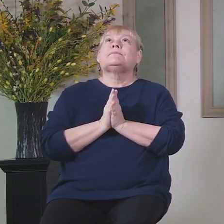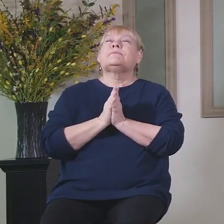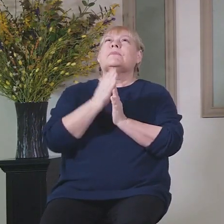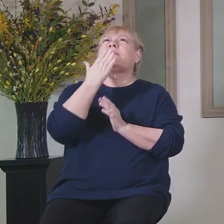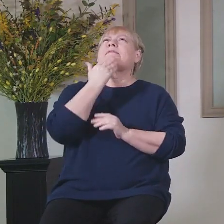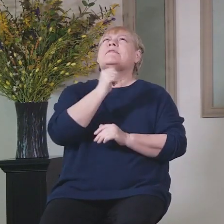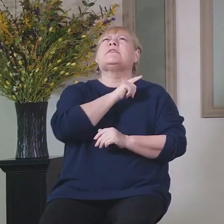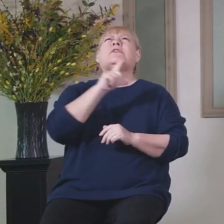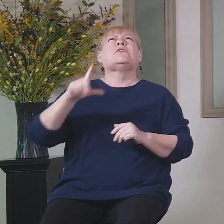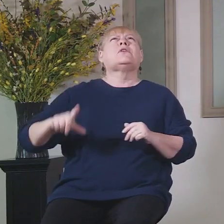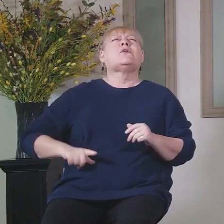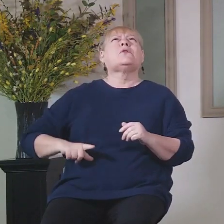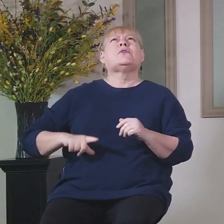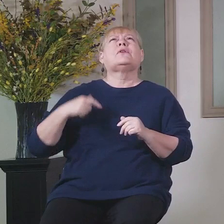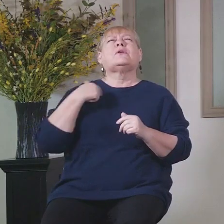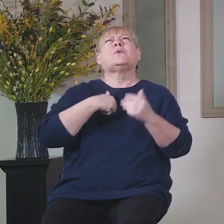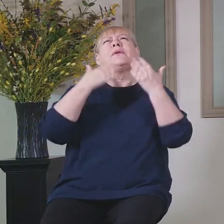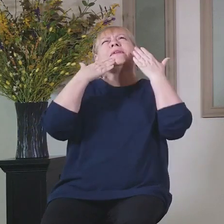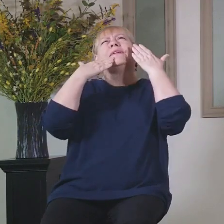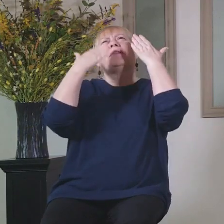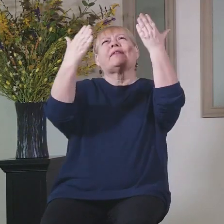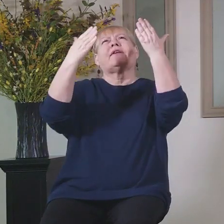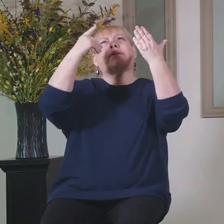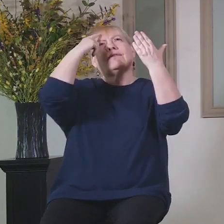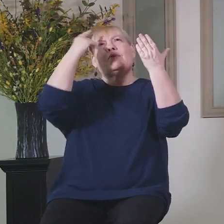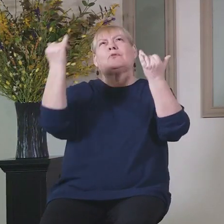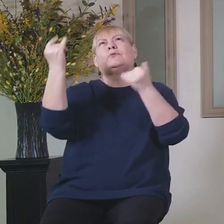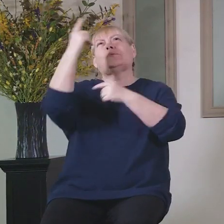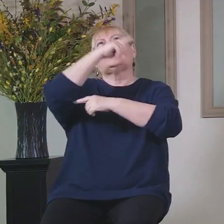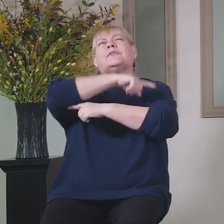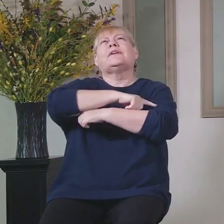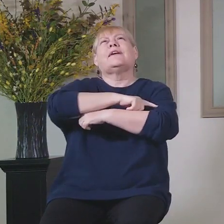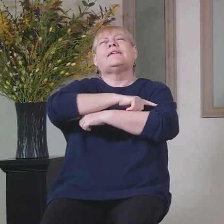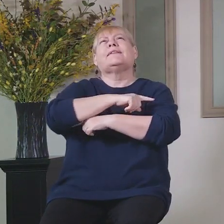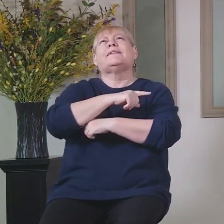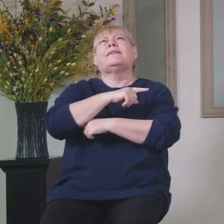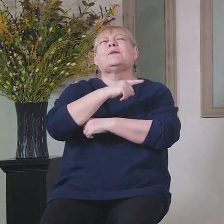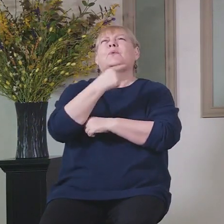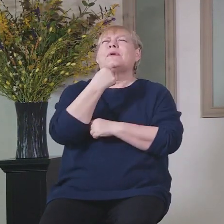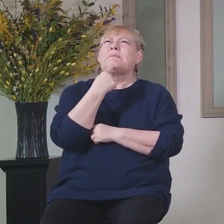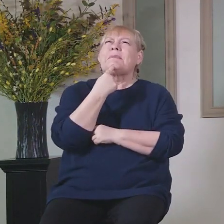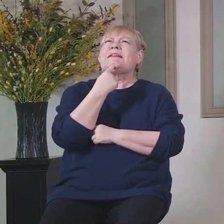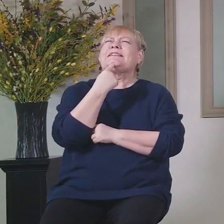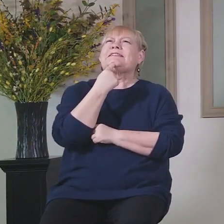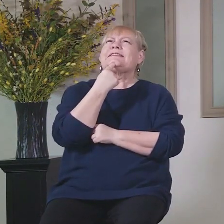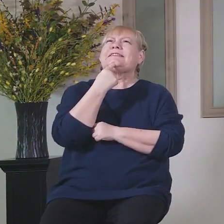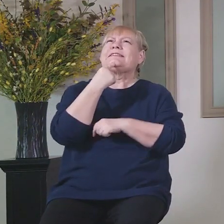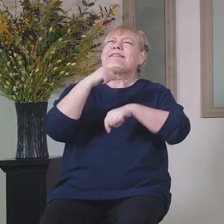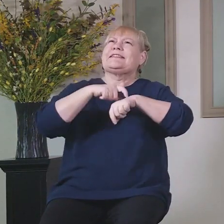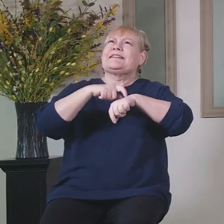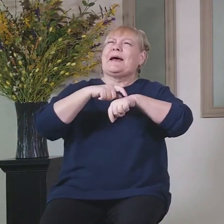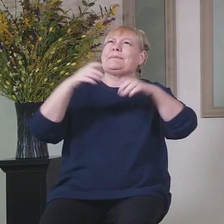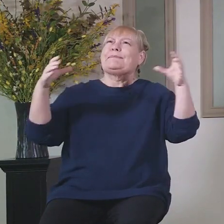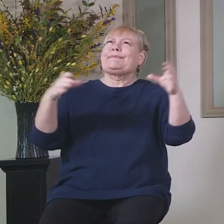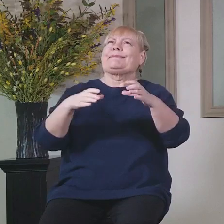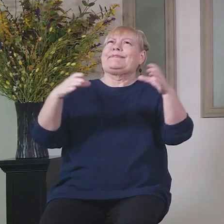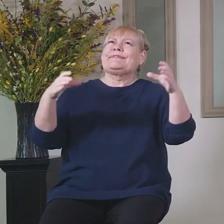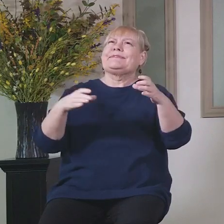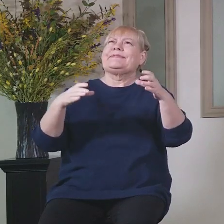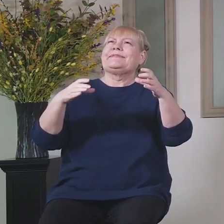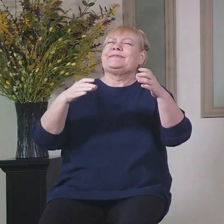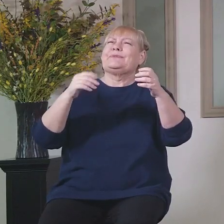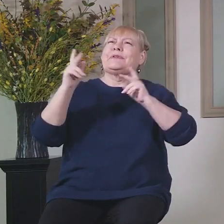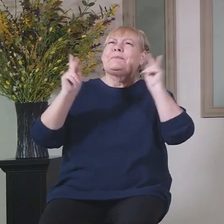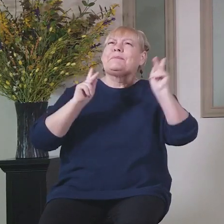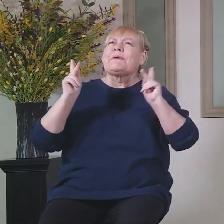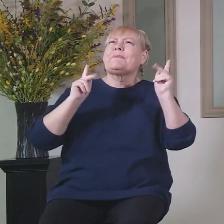Dear Lord, we thank you for this day. We miss the times we have here in church. We